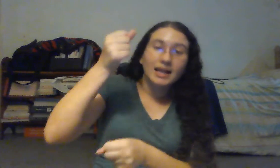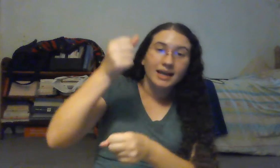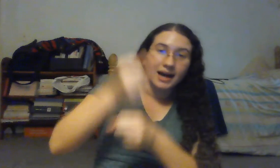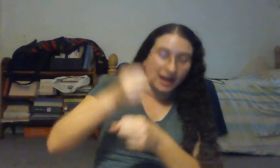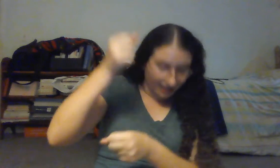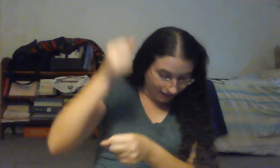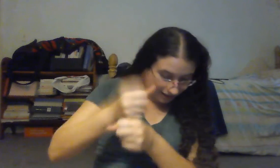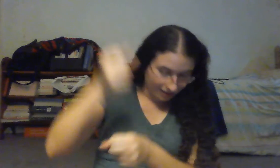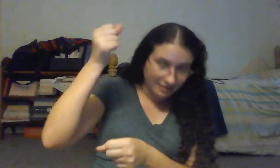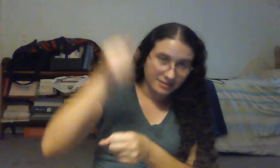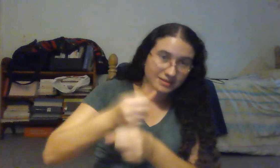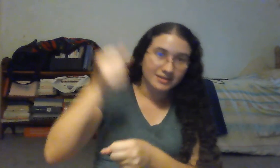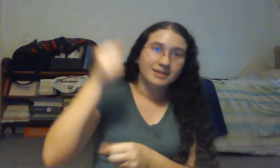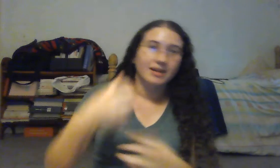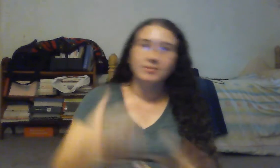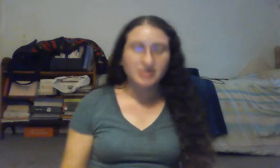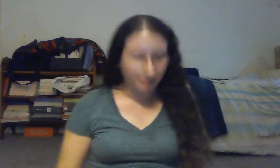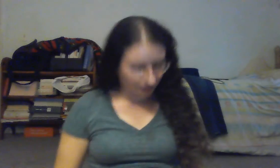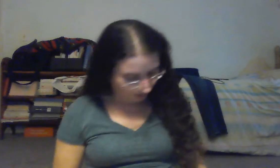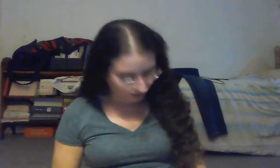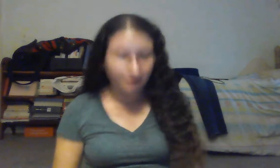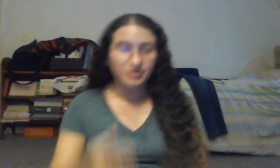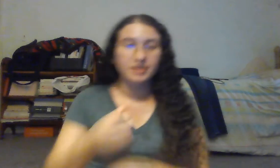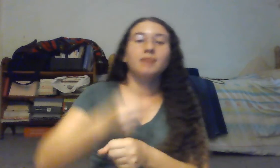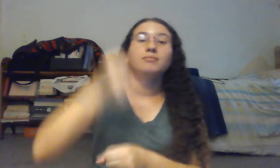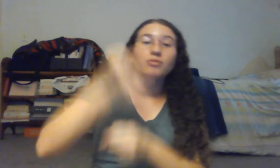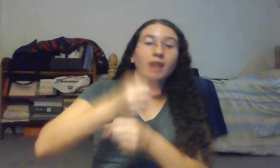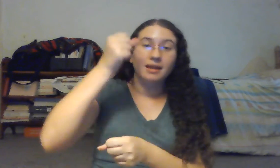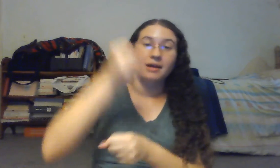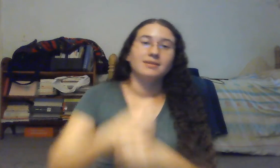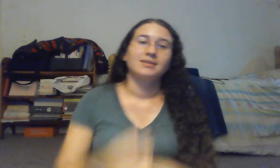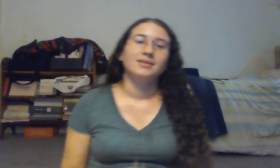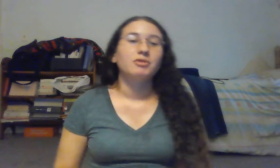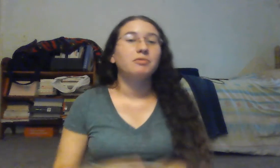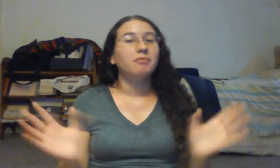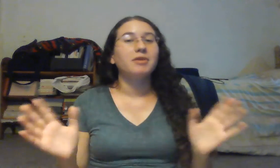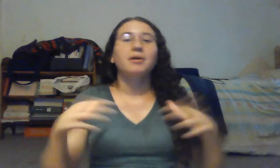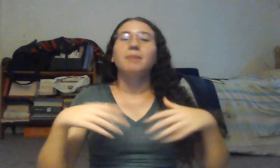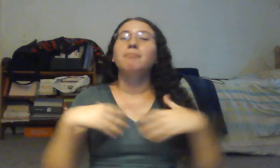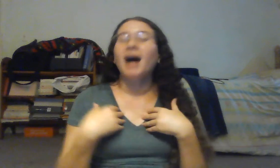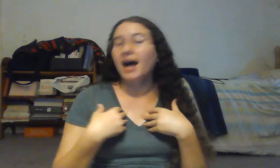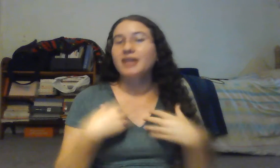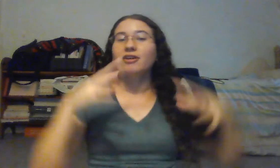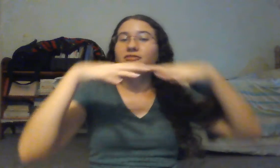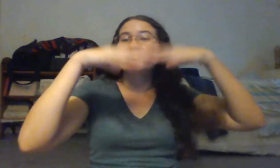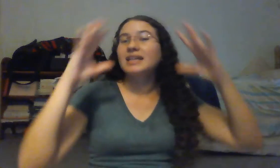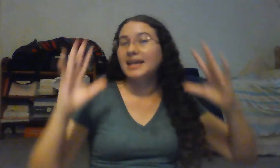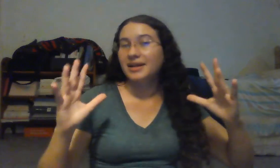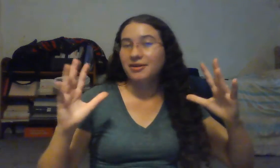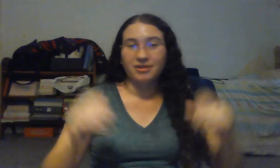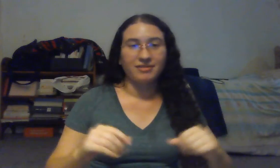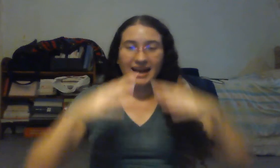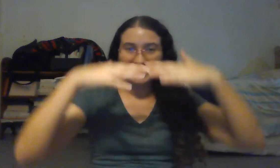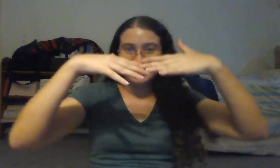Umbrella. I missed it. I looked for it. Umbrella. With my flair of adding